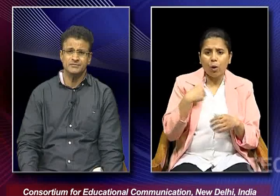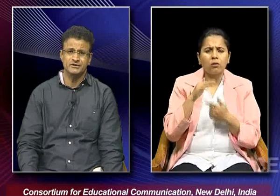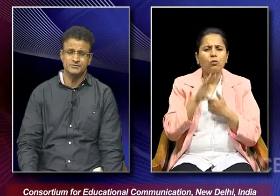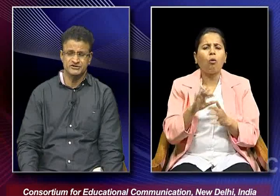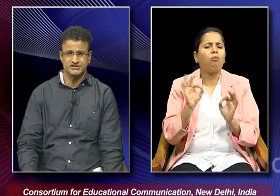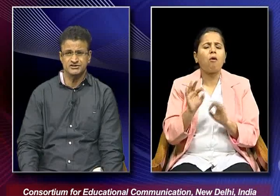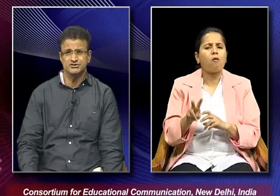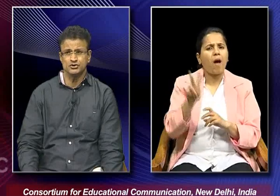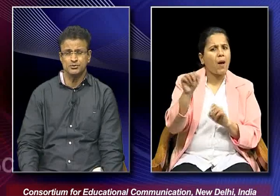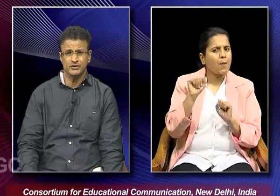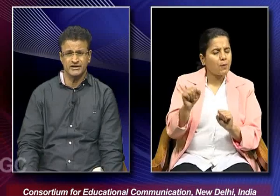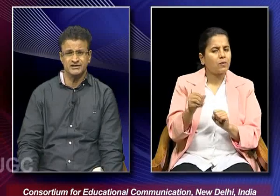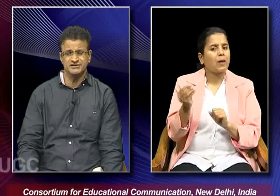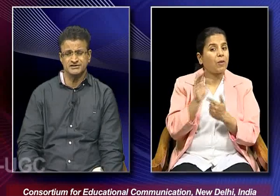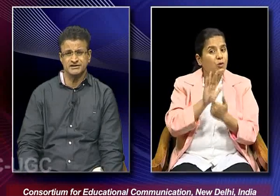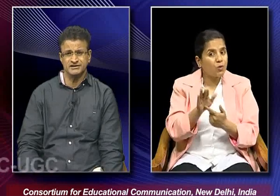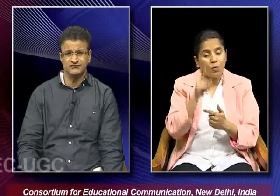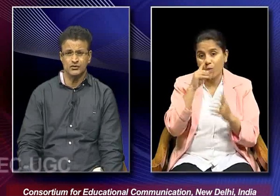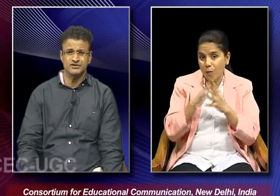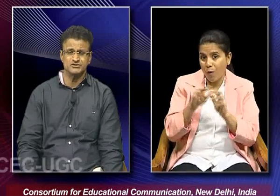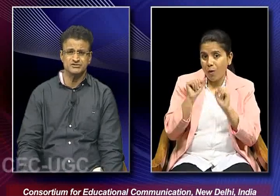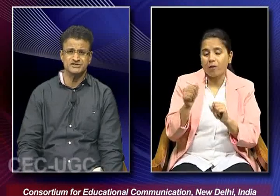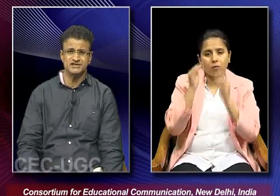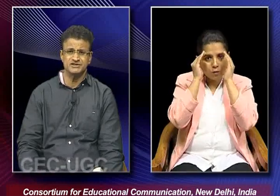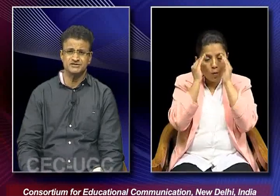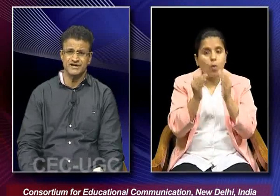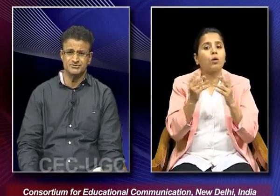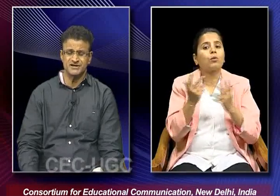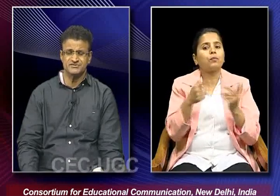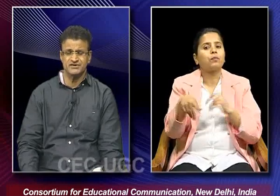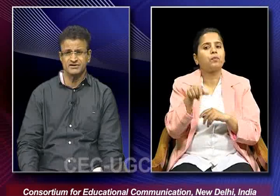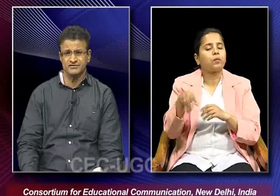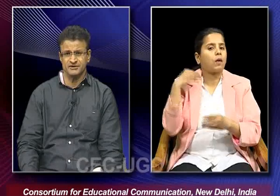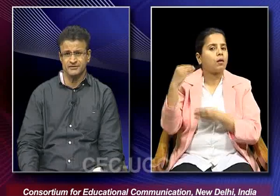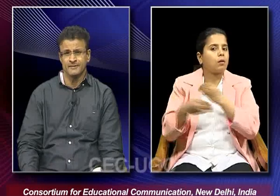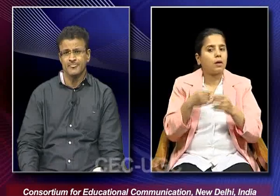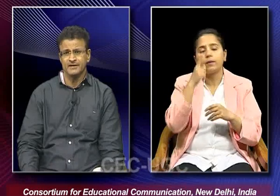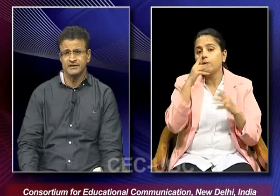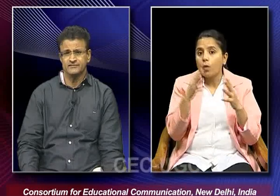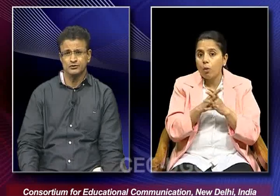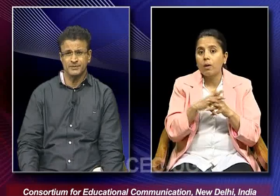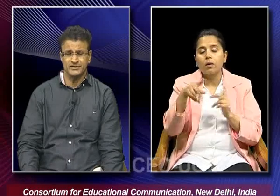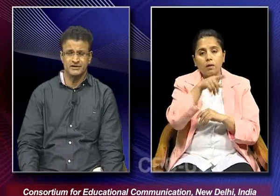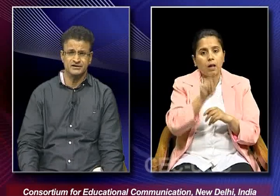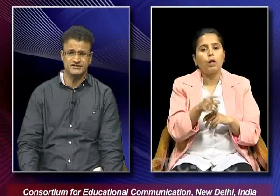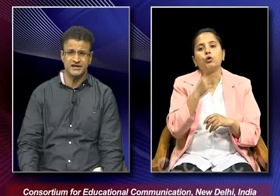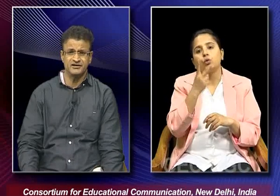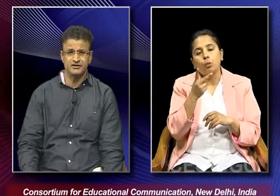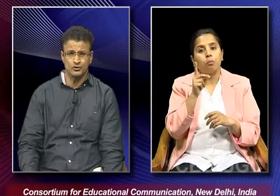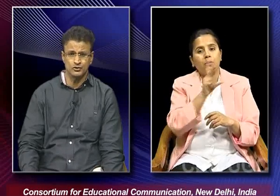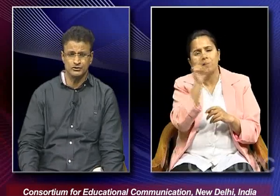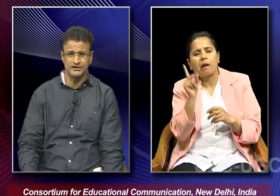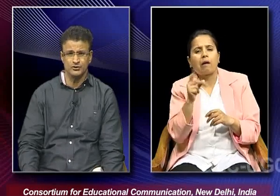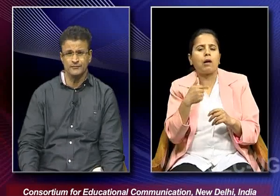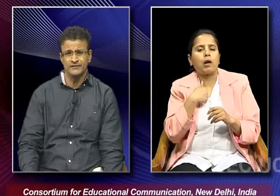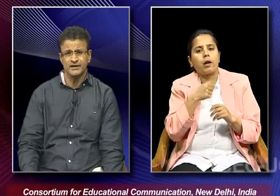of projections or portrayals, they focus on these kinds of aspects where women, they have to play a secondary role